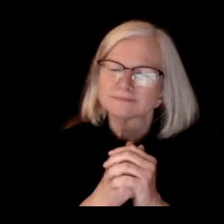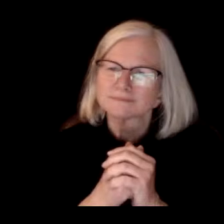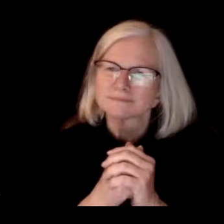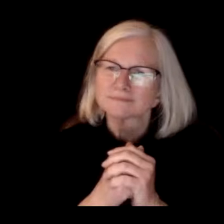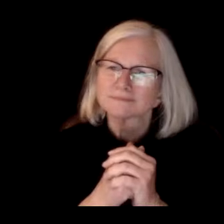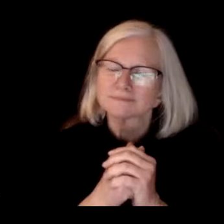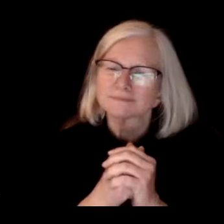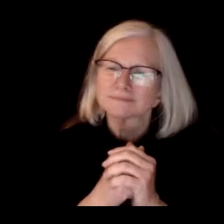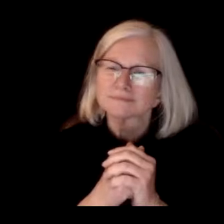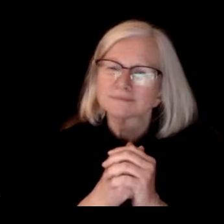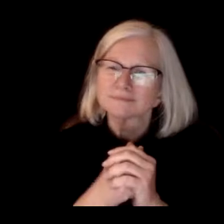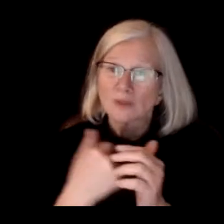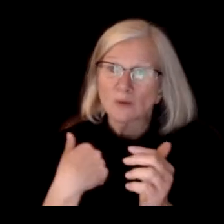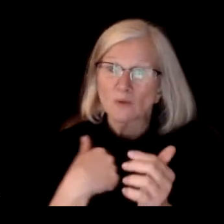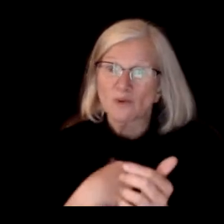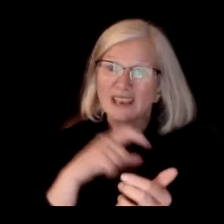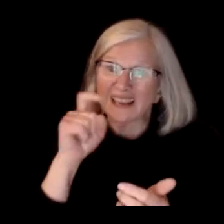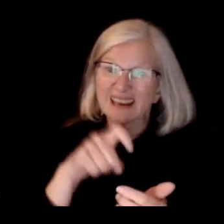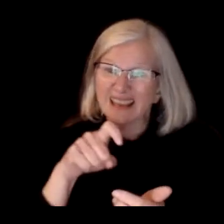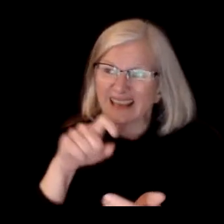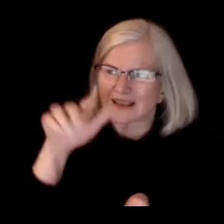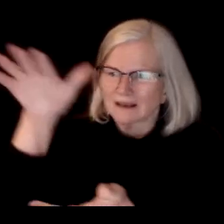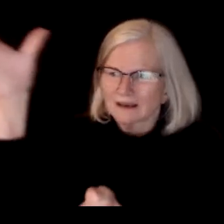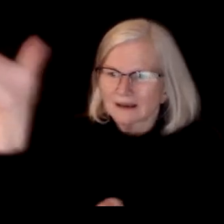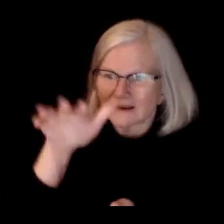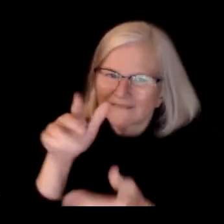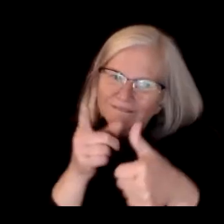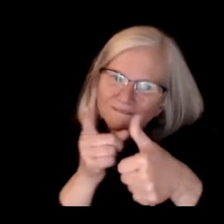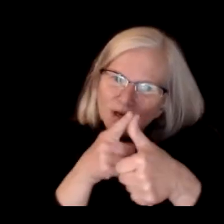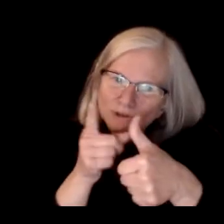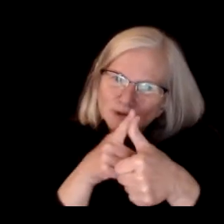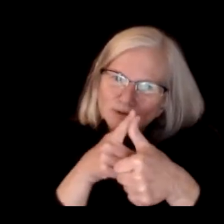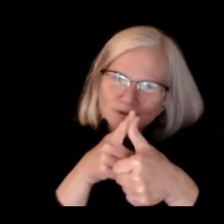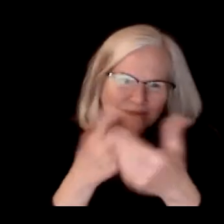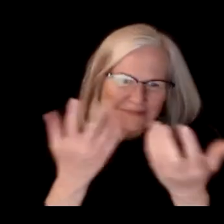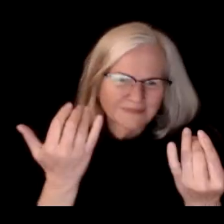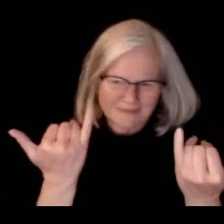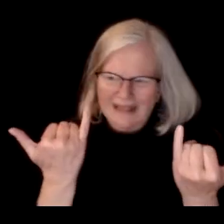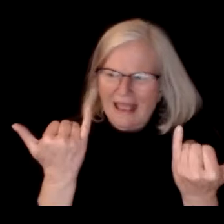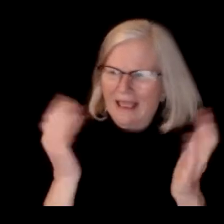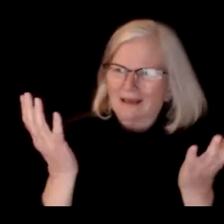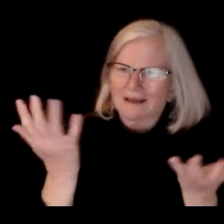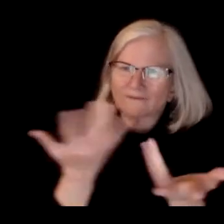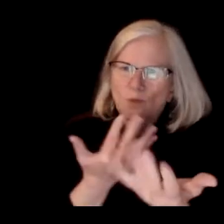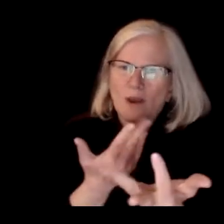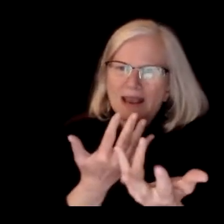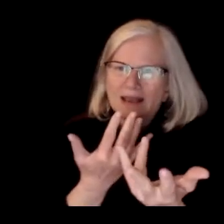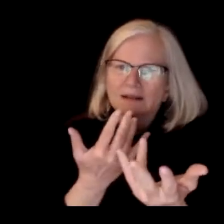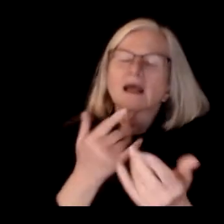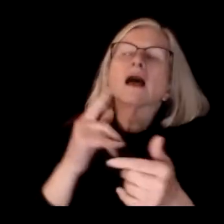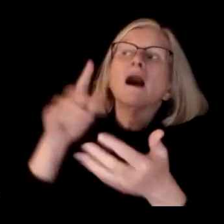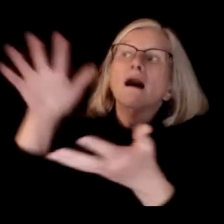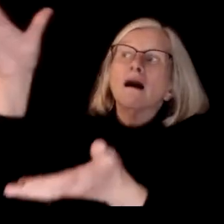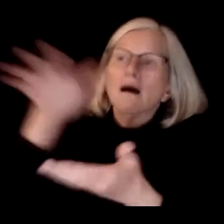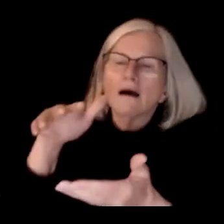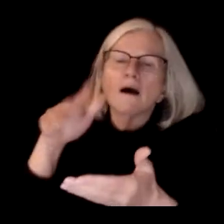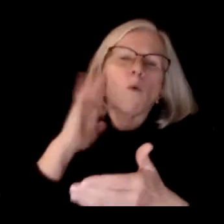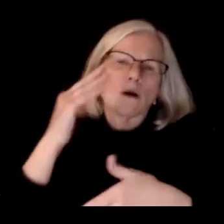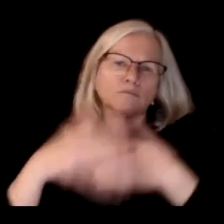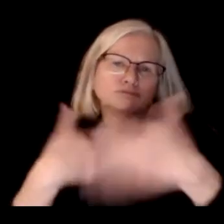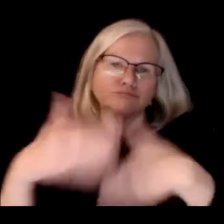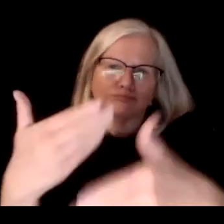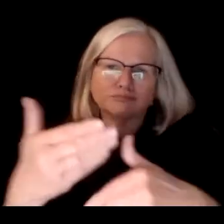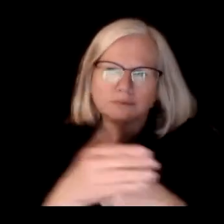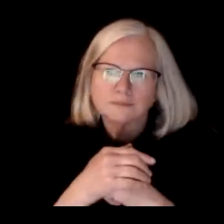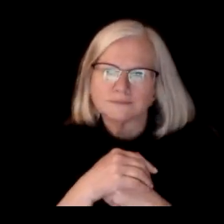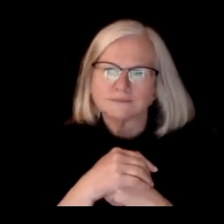vaccine to increase so that we can move through these priority groups more quickly. Quick squeeze one more question, and then